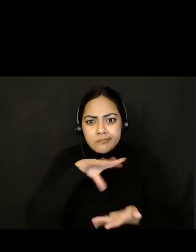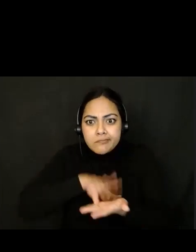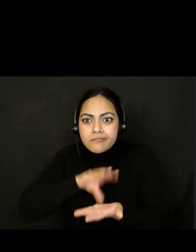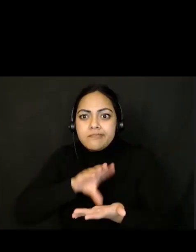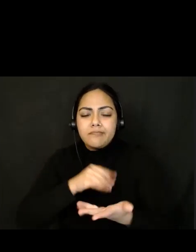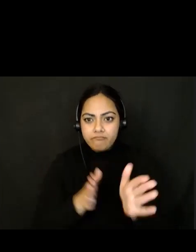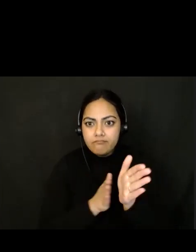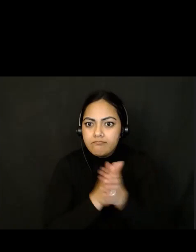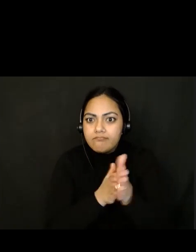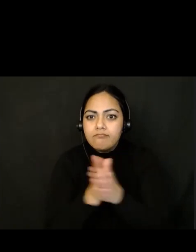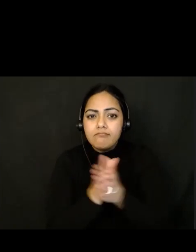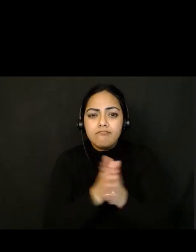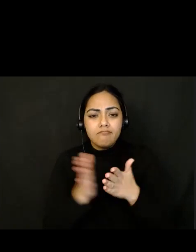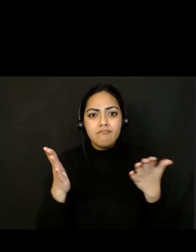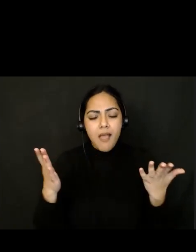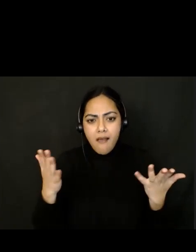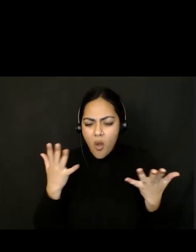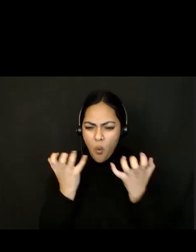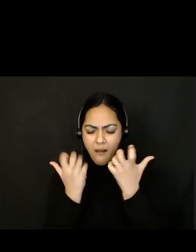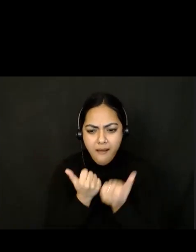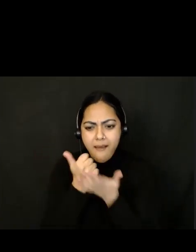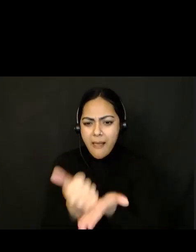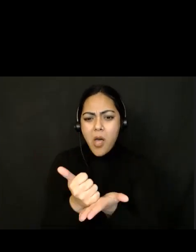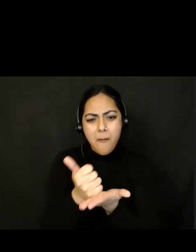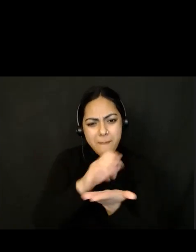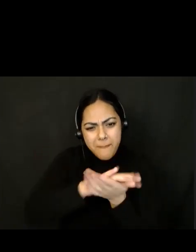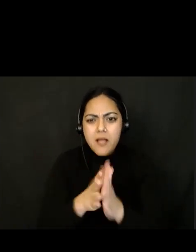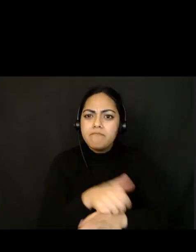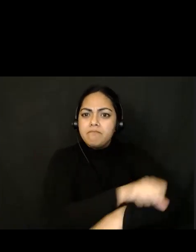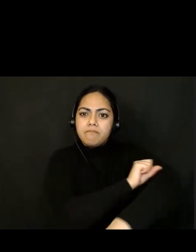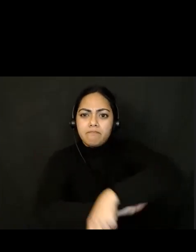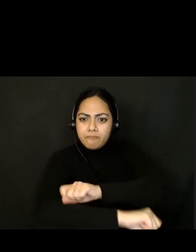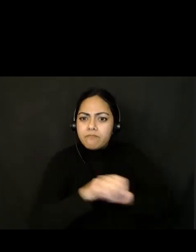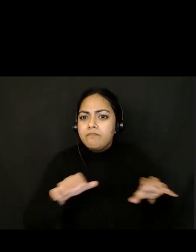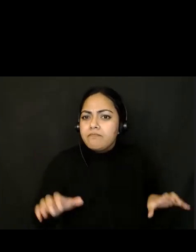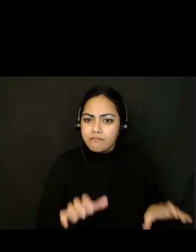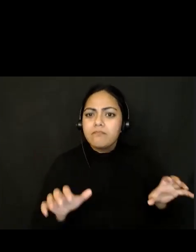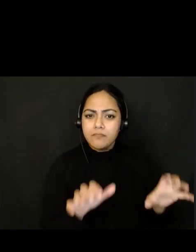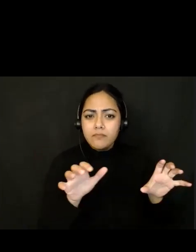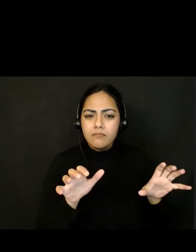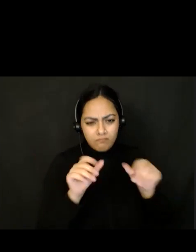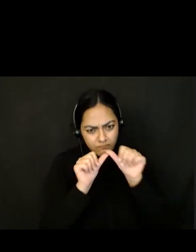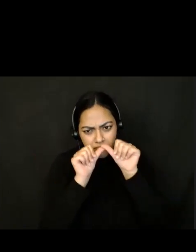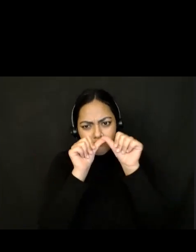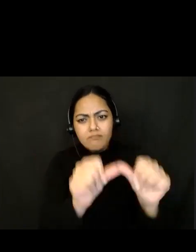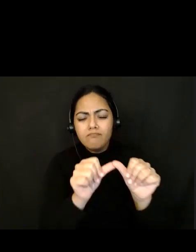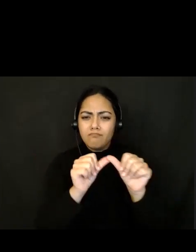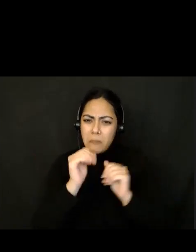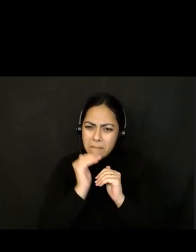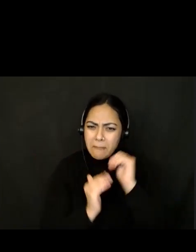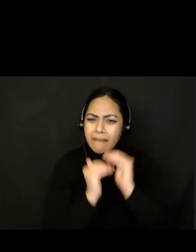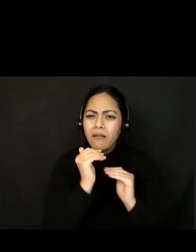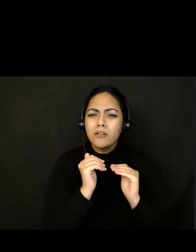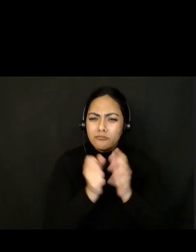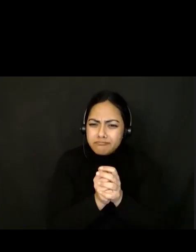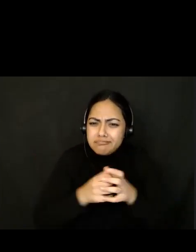of today and turning them into action. Let's keep building your organizations or sector's